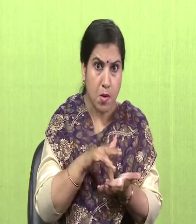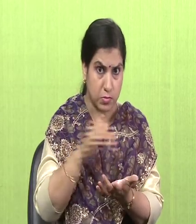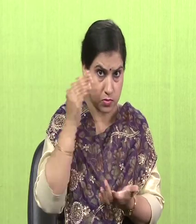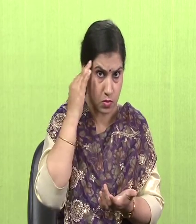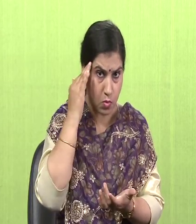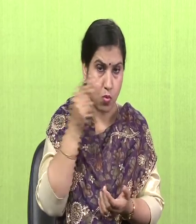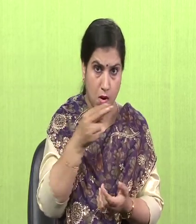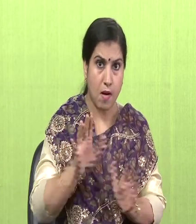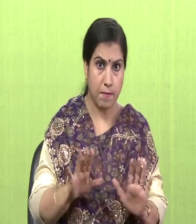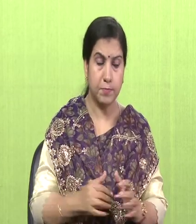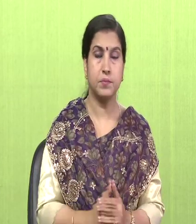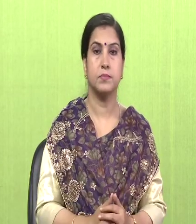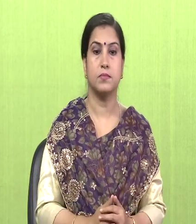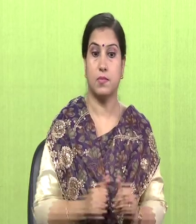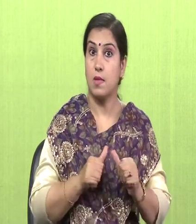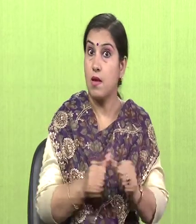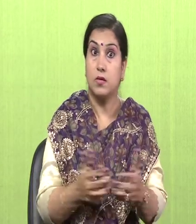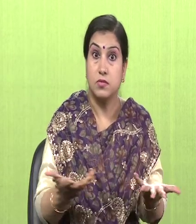The answer is India.